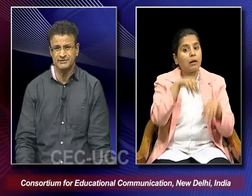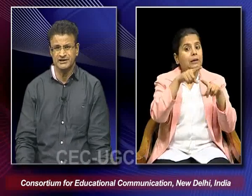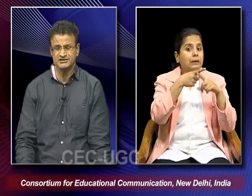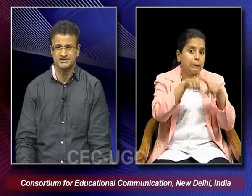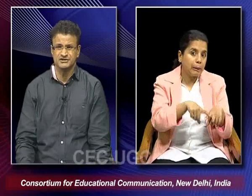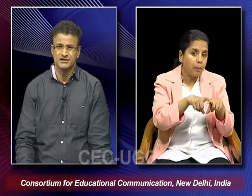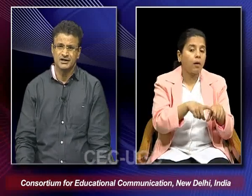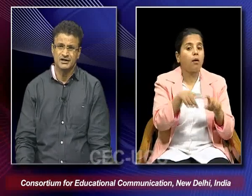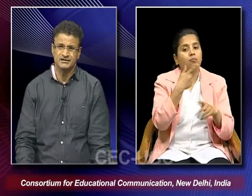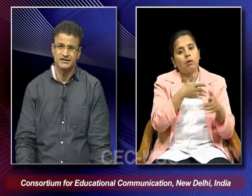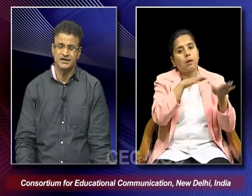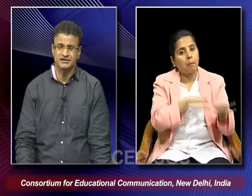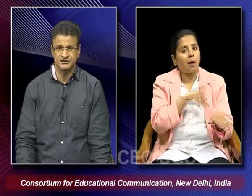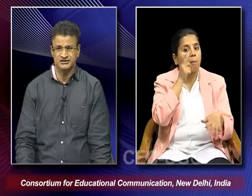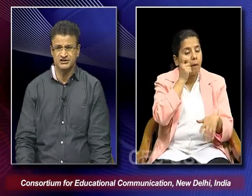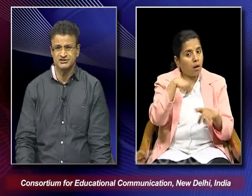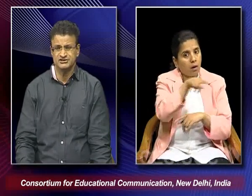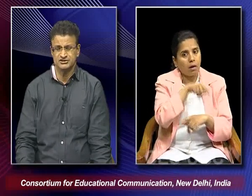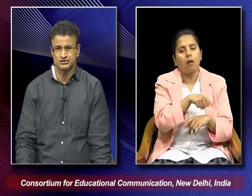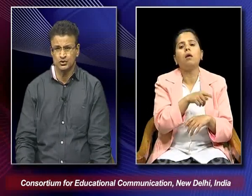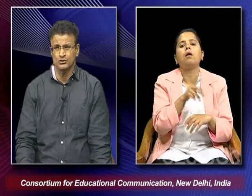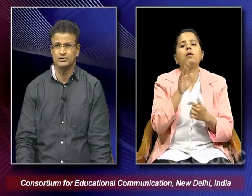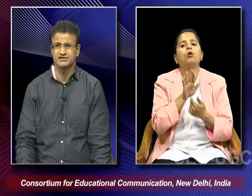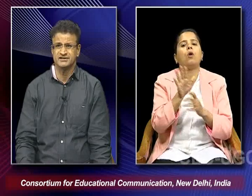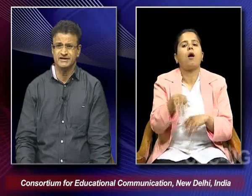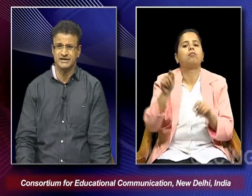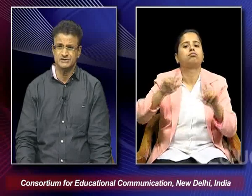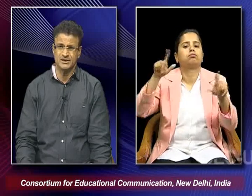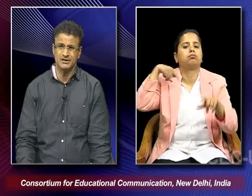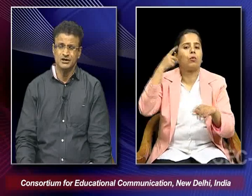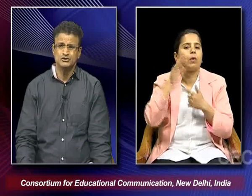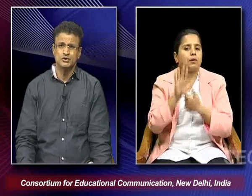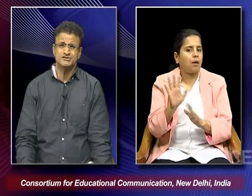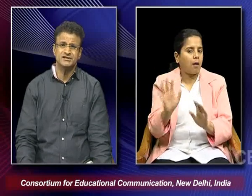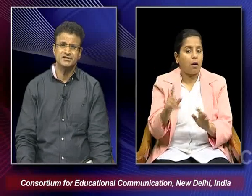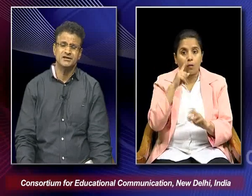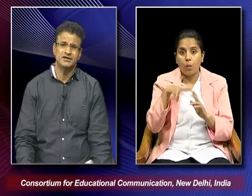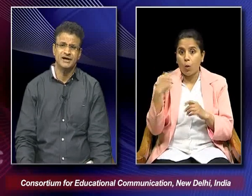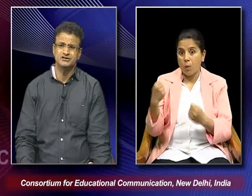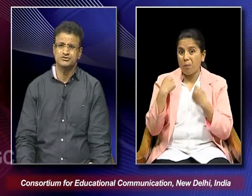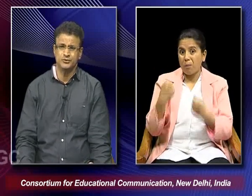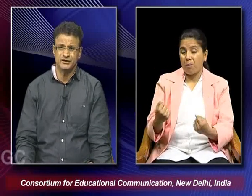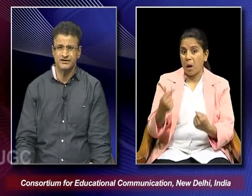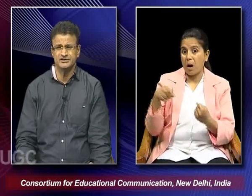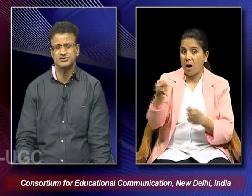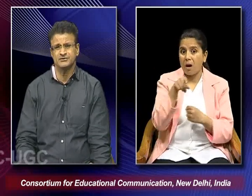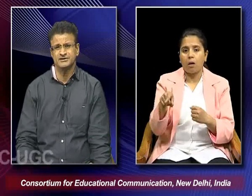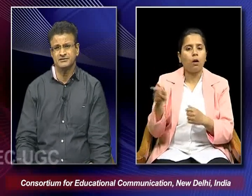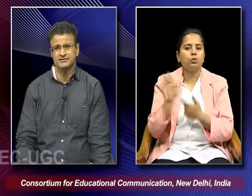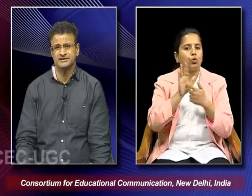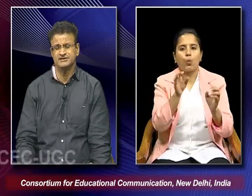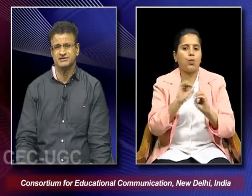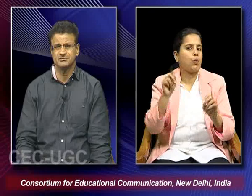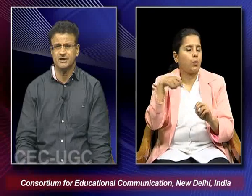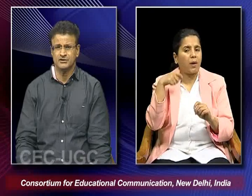the males, they are generally shown on the screen as well. So such kinds of portrayals within